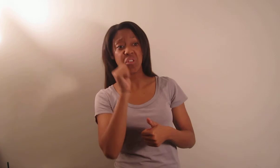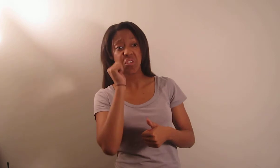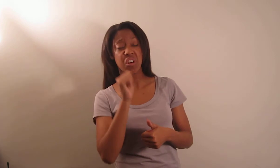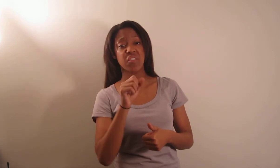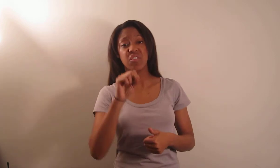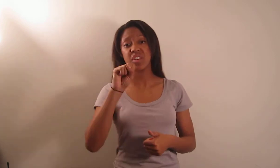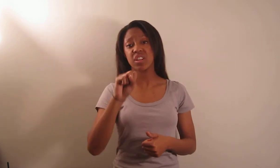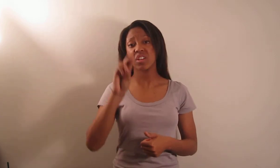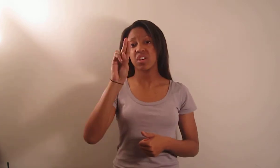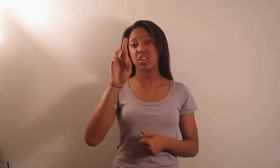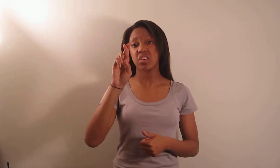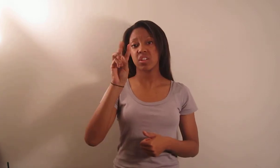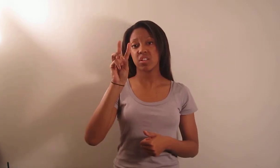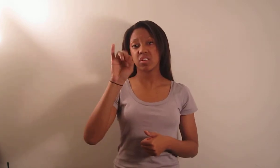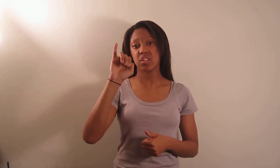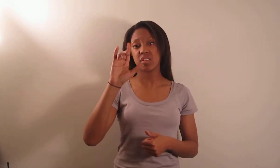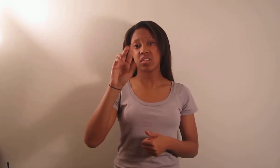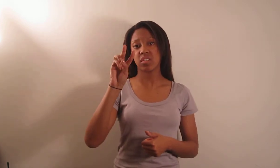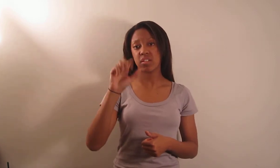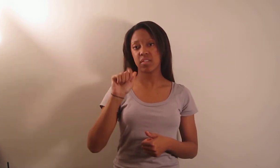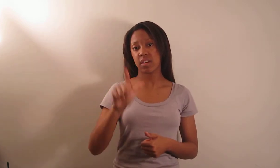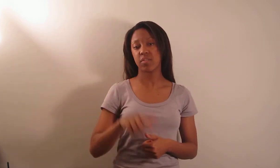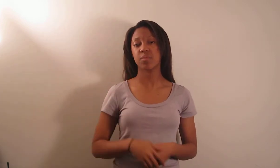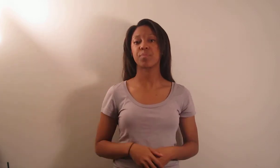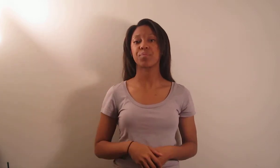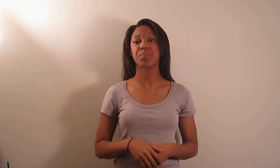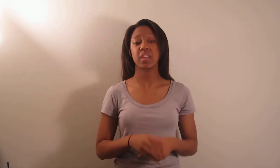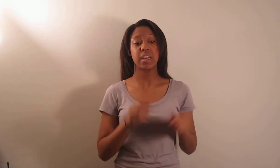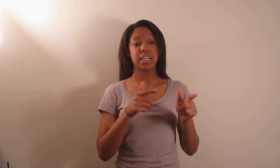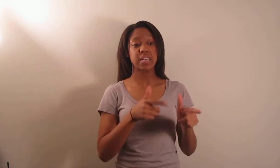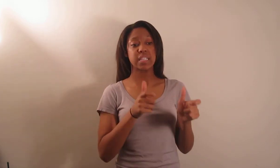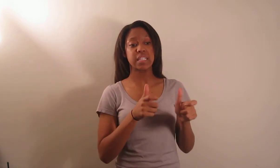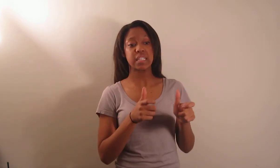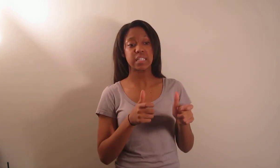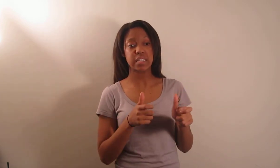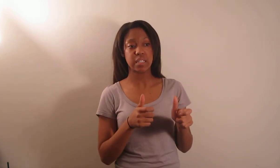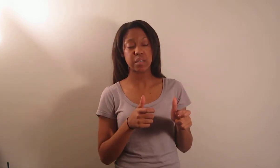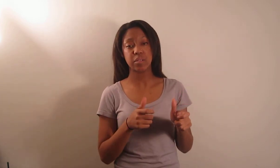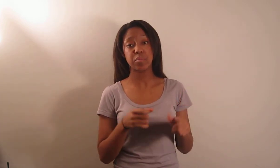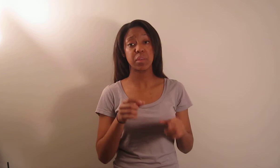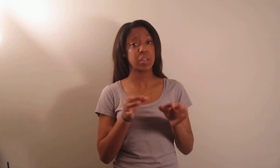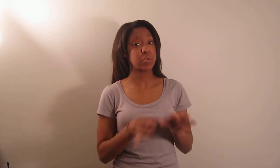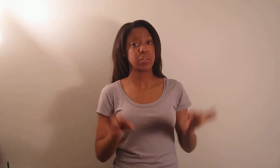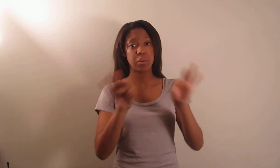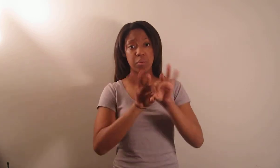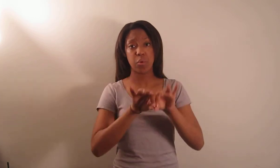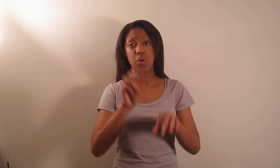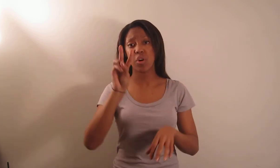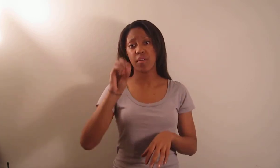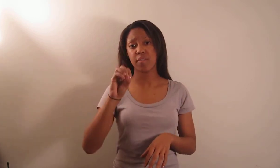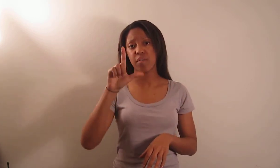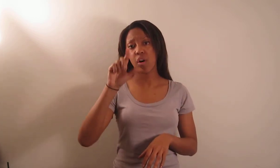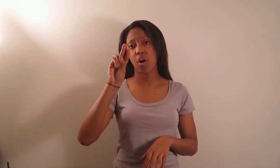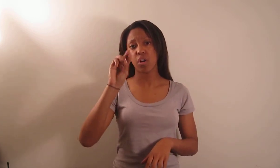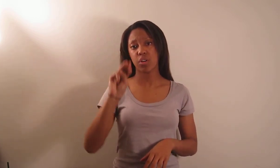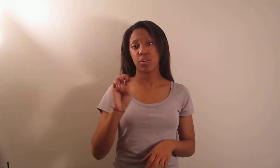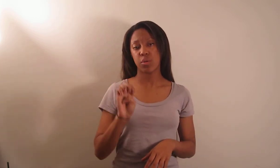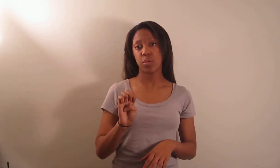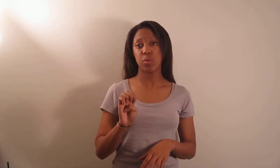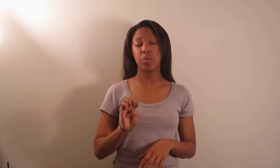Speed mattered more than ever at the Triangle. Volume kept Harris and Blank ahead of their competition. The men had invested in the